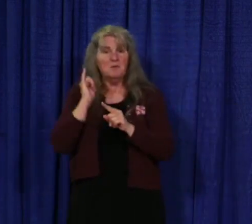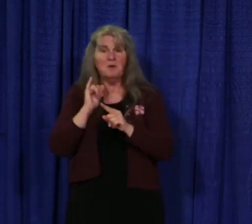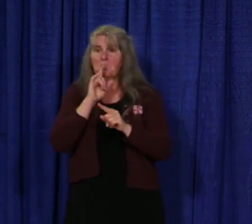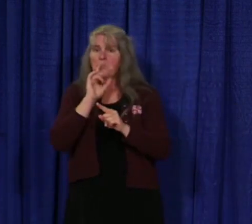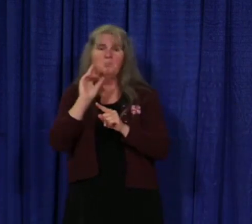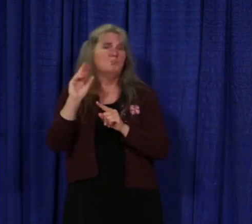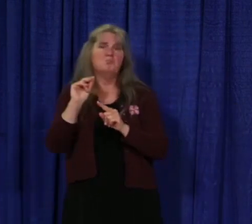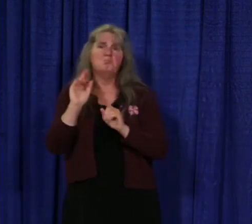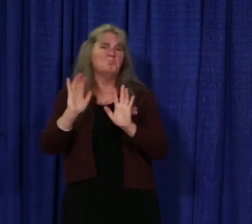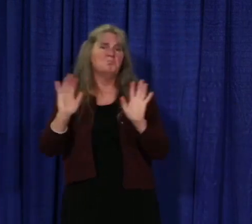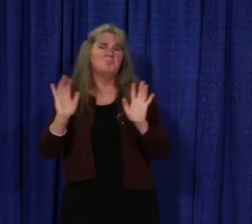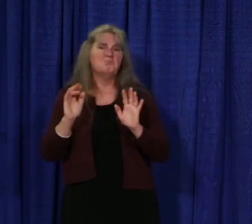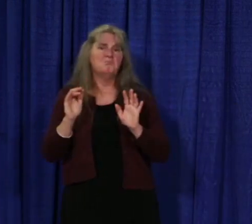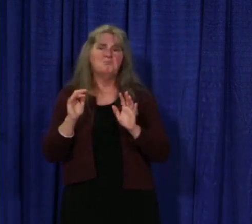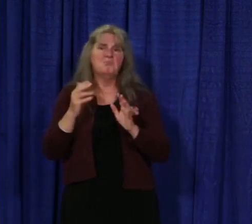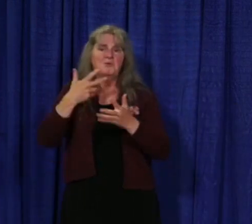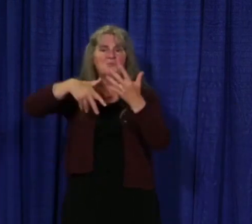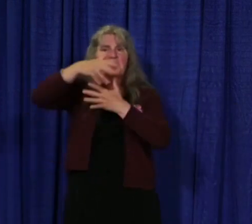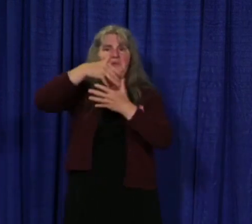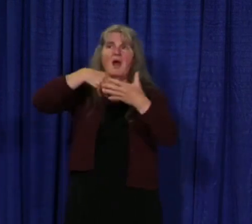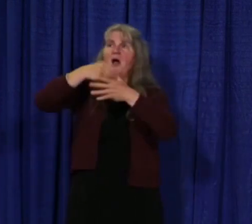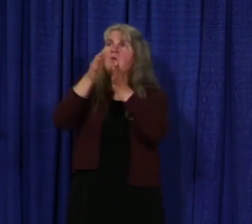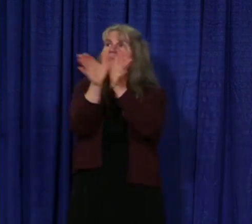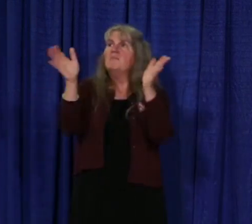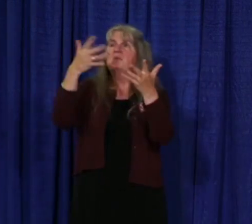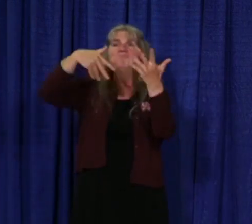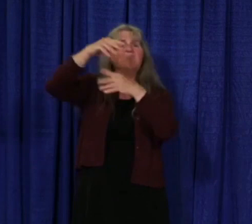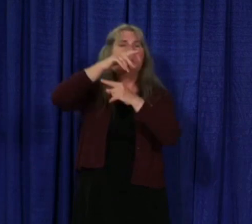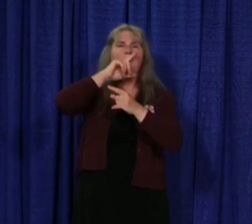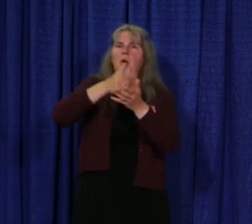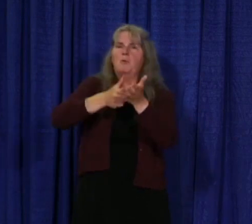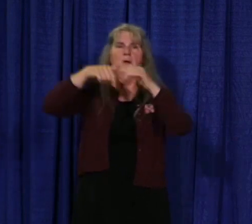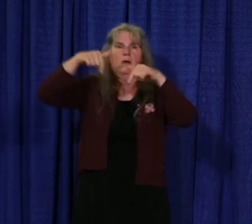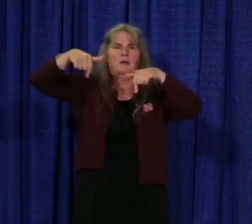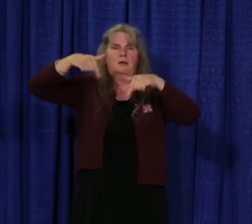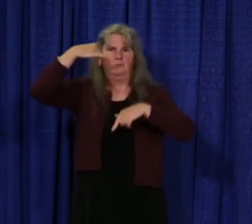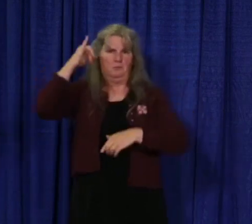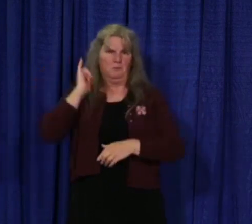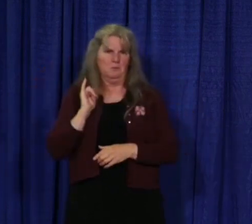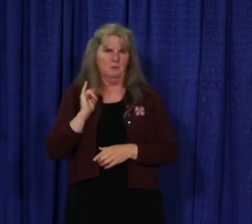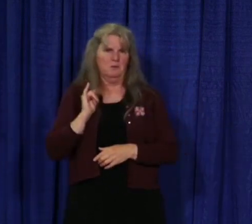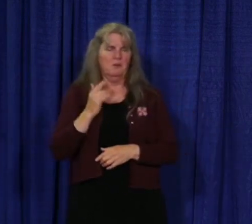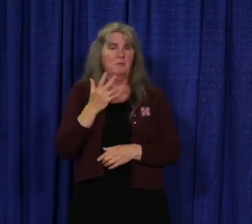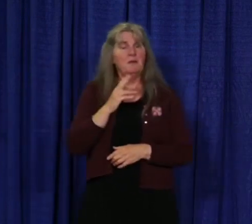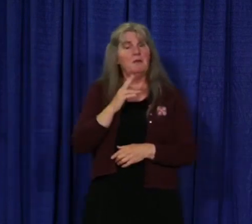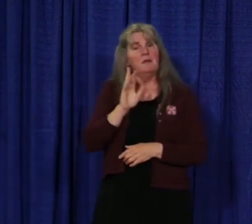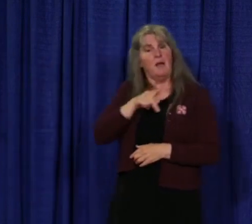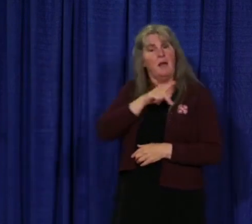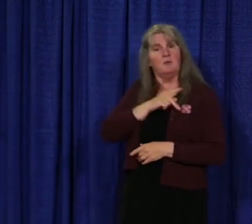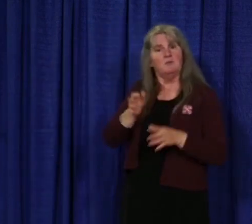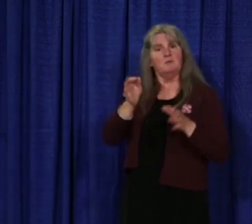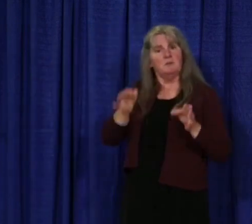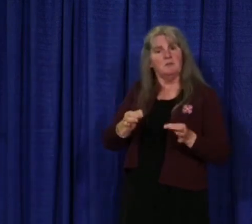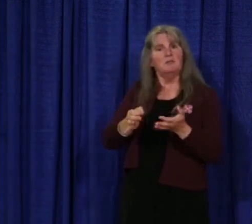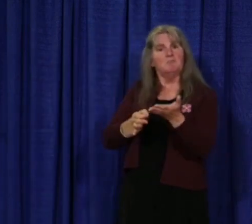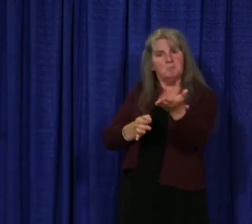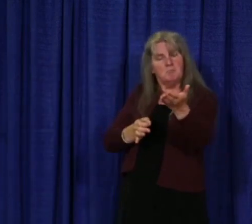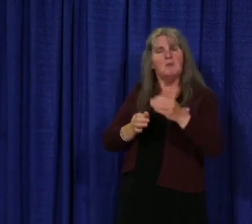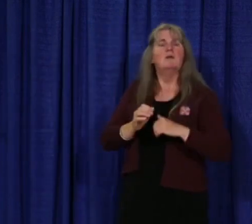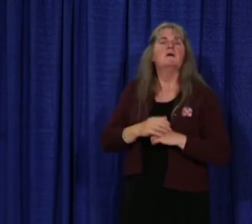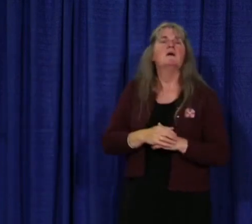masks in public at this time. It's a personal decision. I do